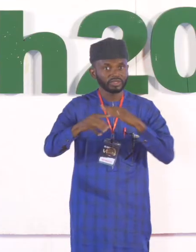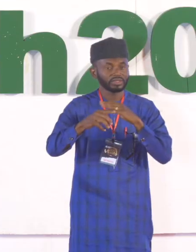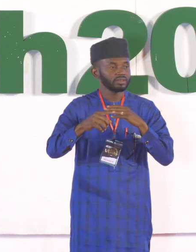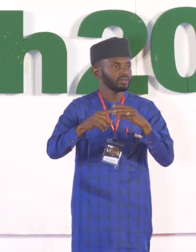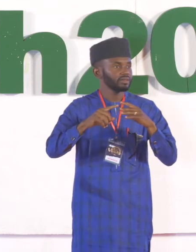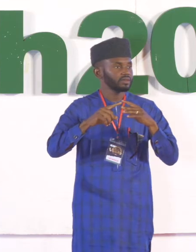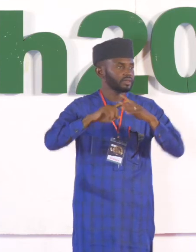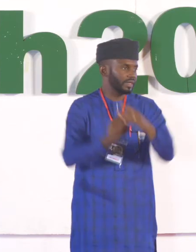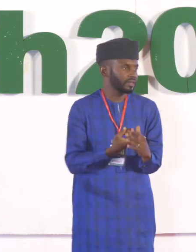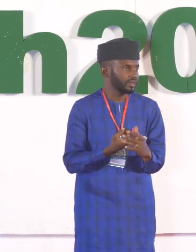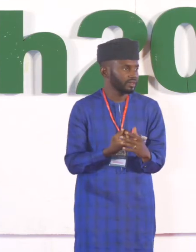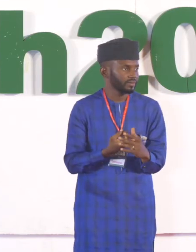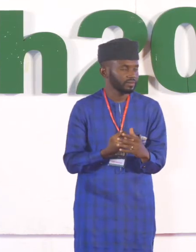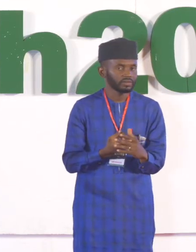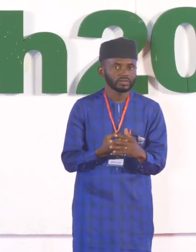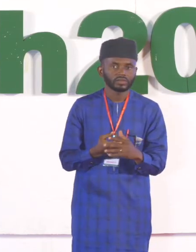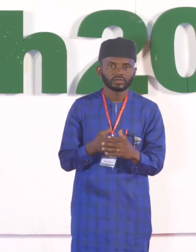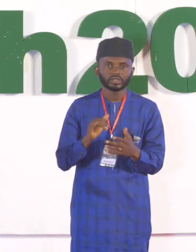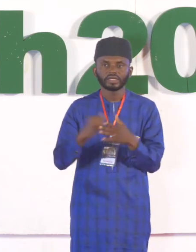On that day, Jahannam